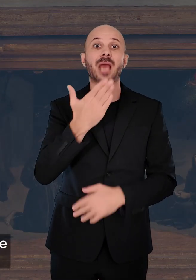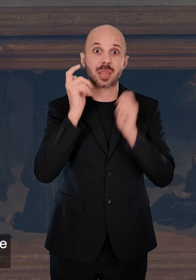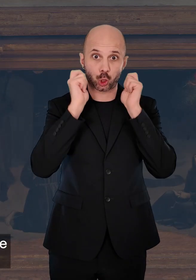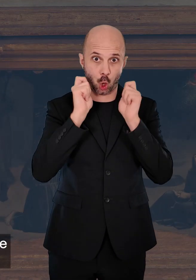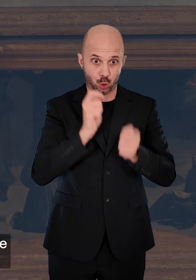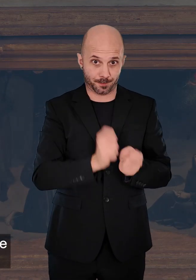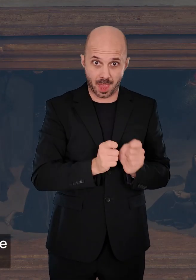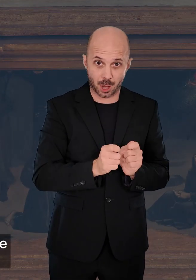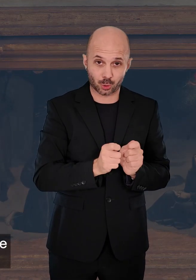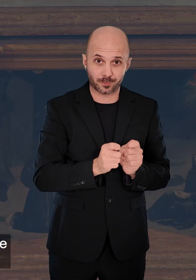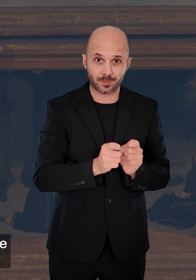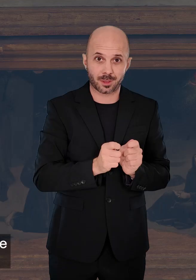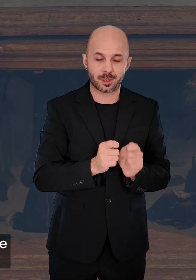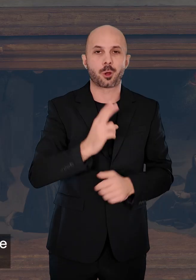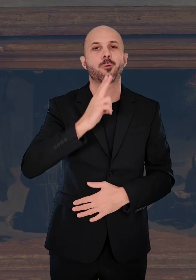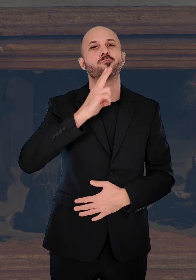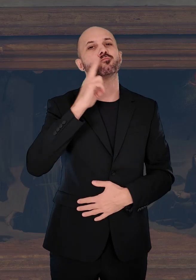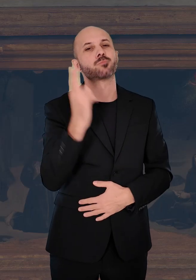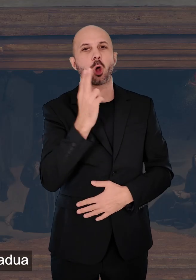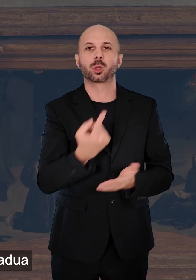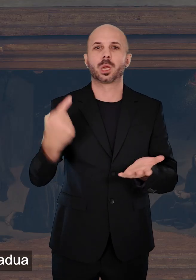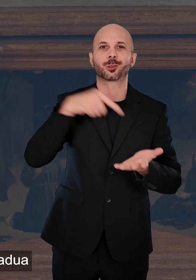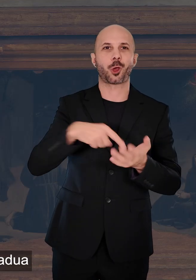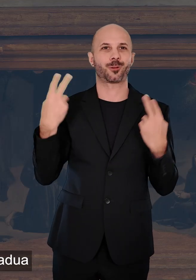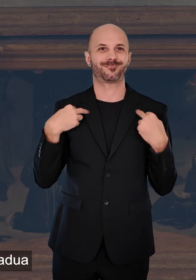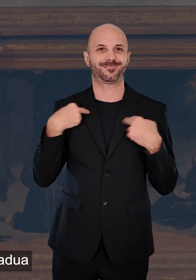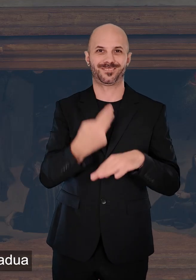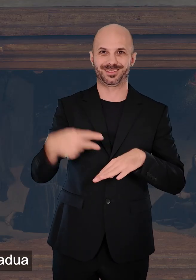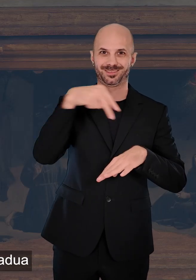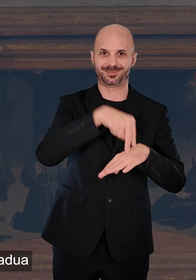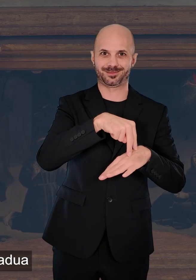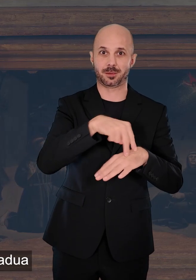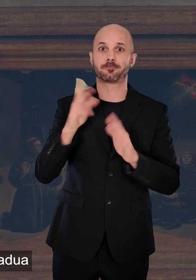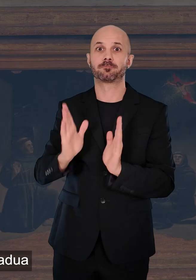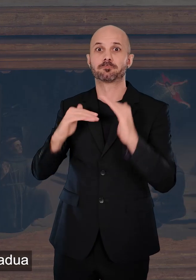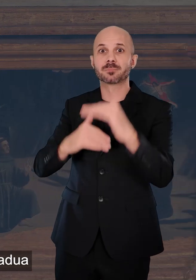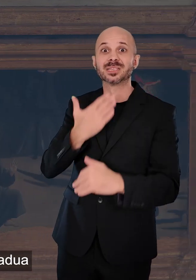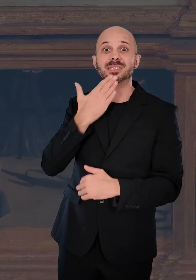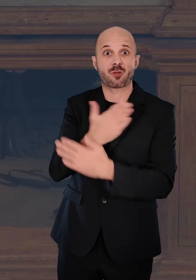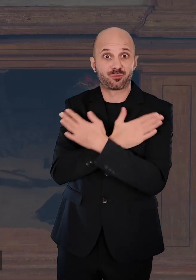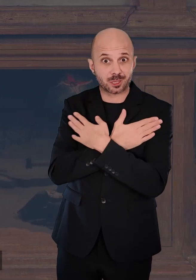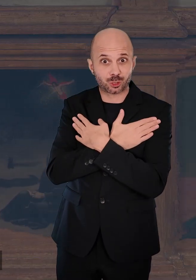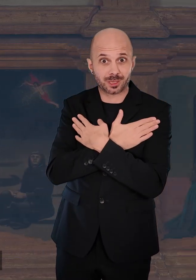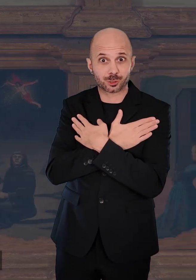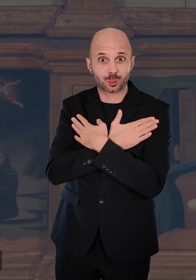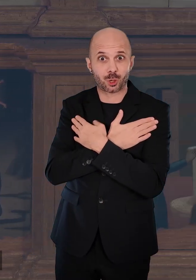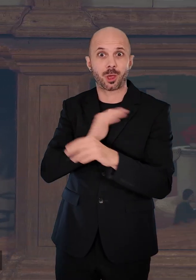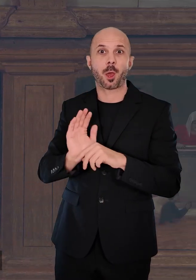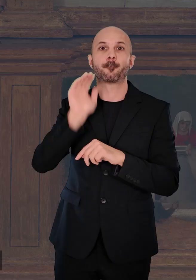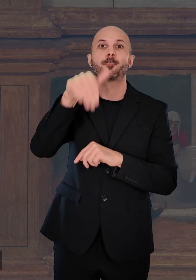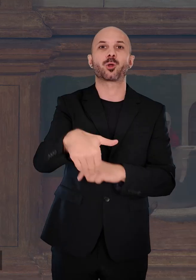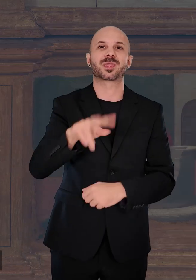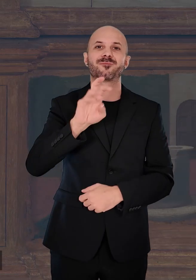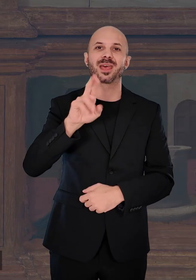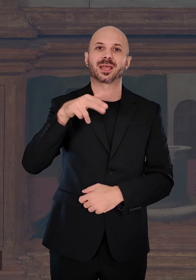of the 3 Franciscan saints. From left to right, Saint Anthony of Padua raises a child from